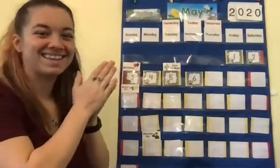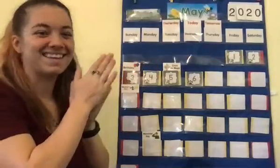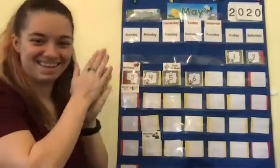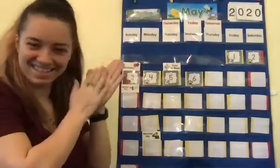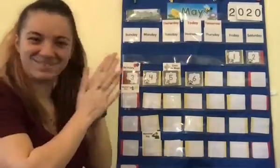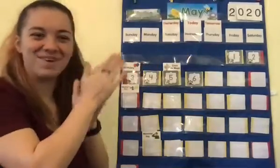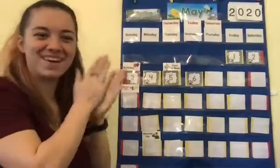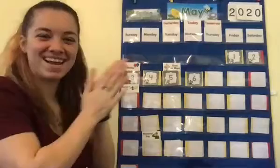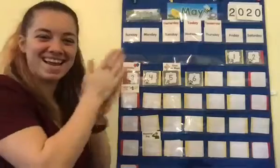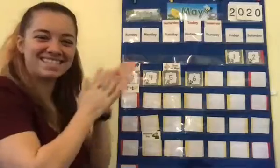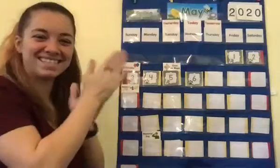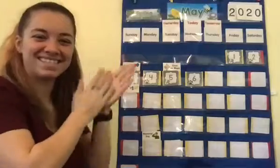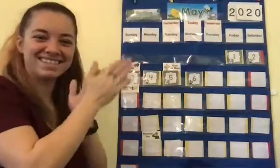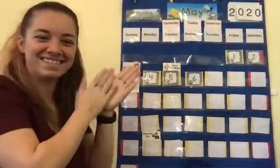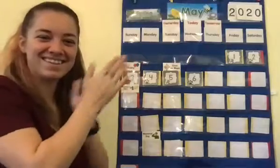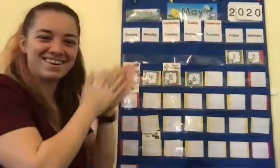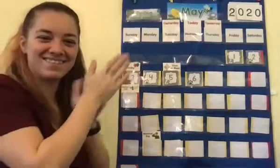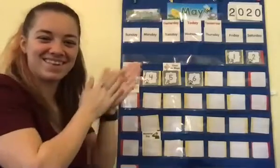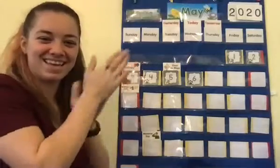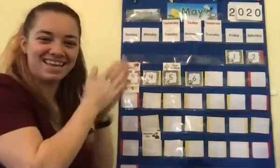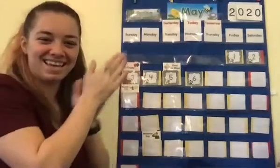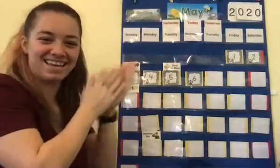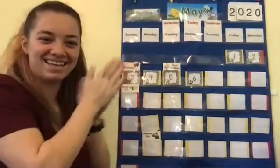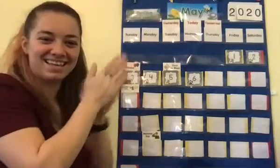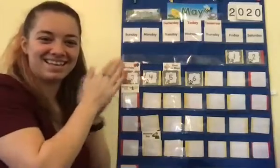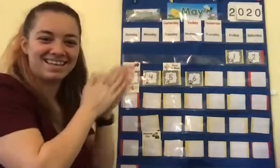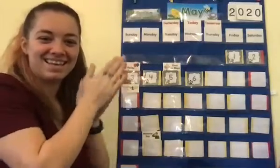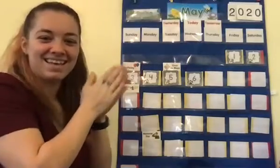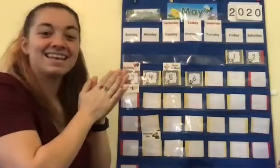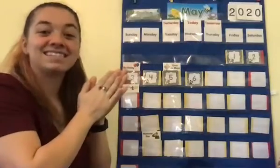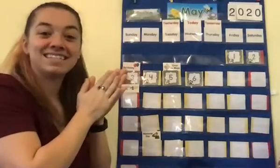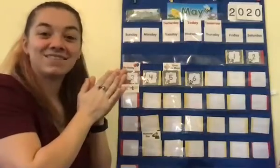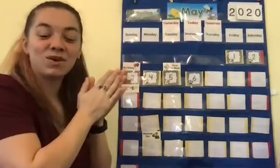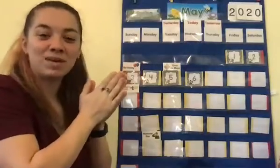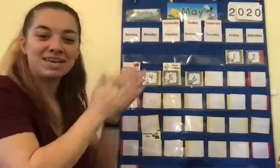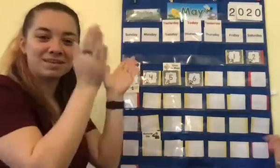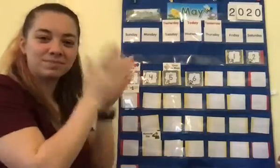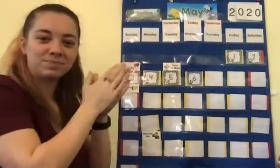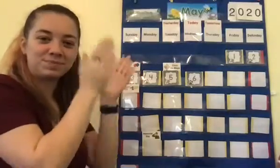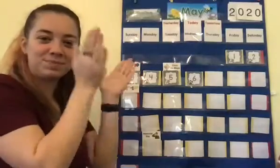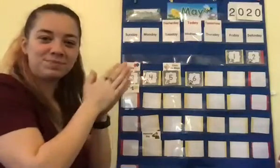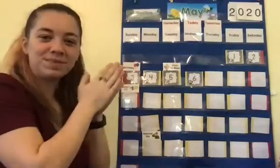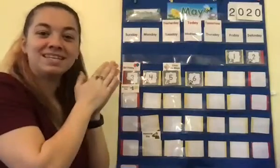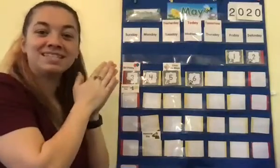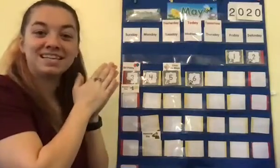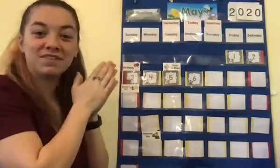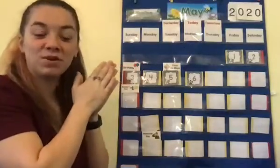Yeah, let's warm our hands and sing our song. Are you ready? Days of the week. Days of the